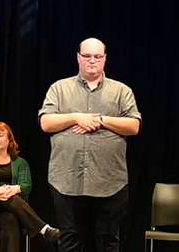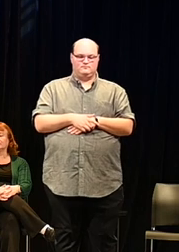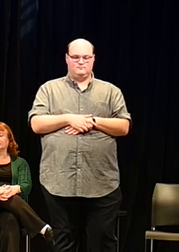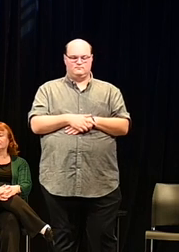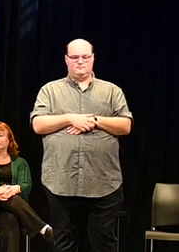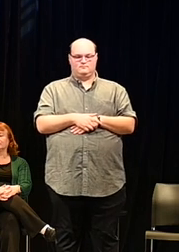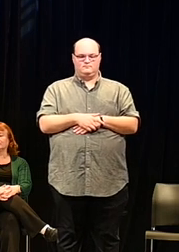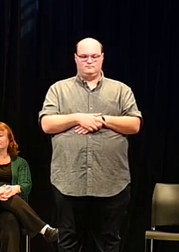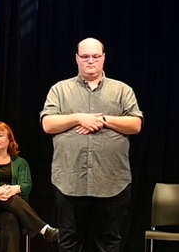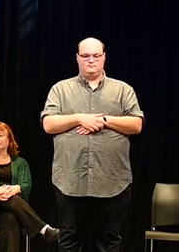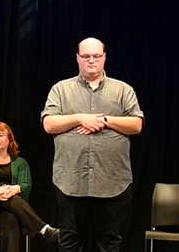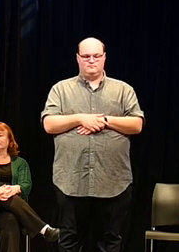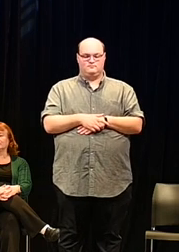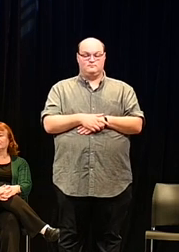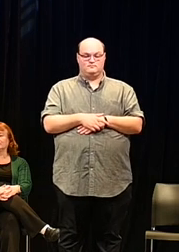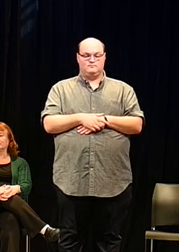I'm going to wrap up the